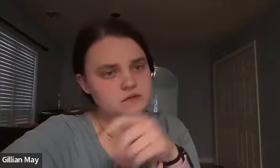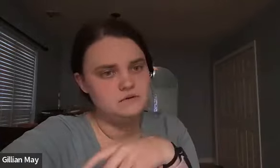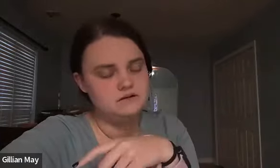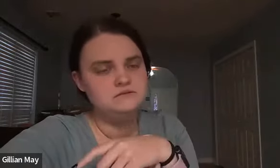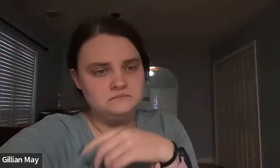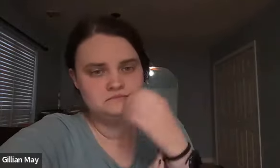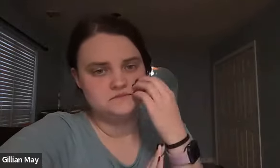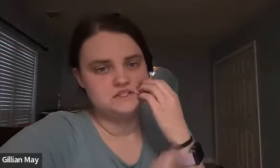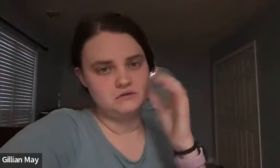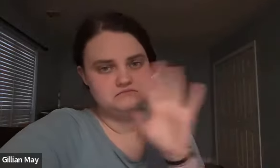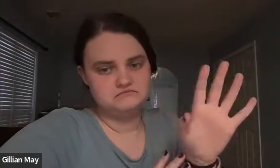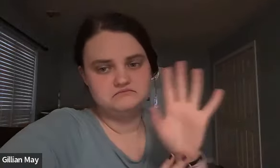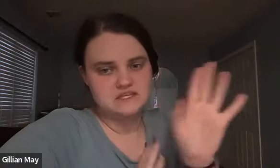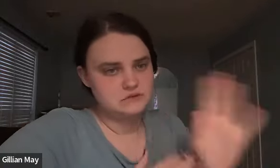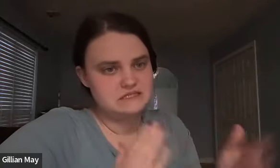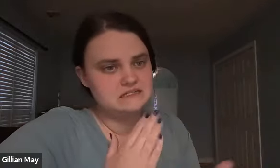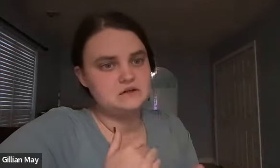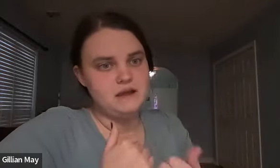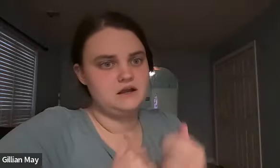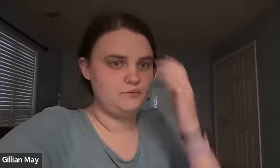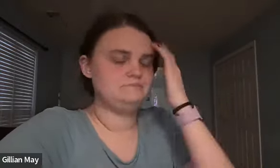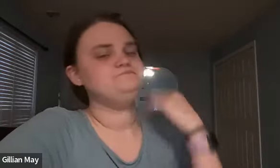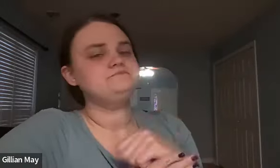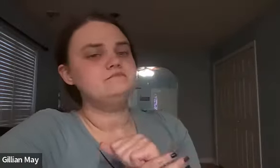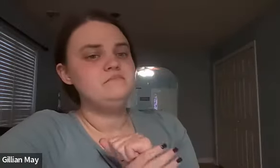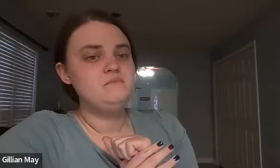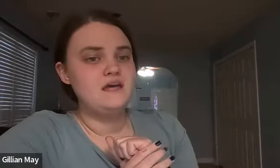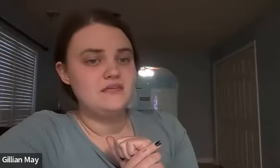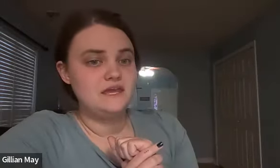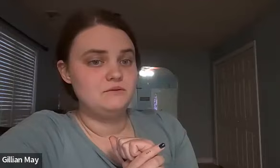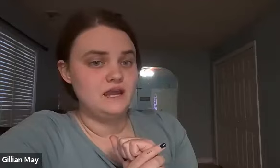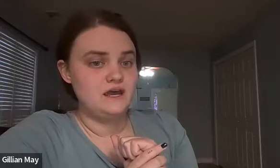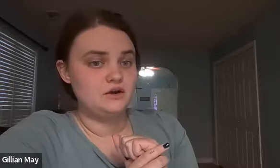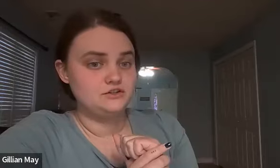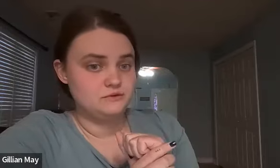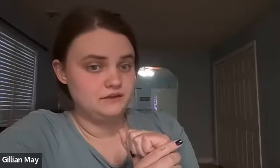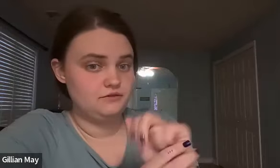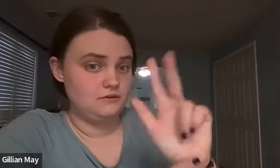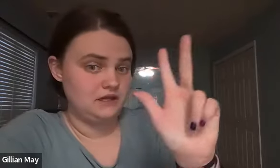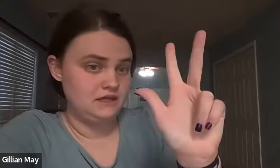21. So that's always a nice little backup. And then we had our 23,